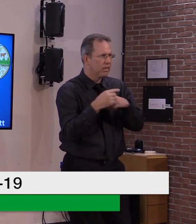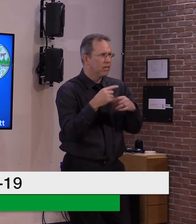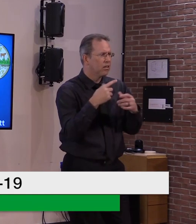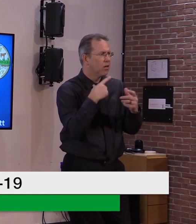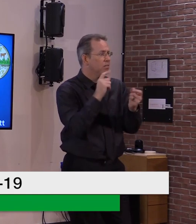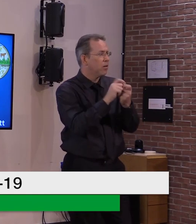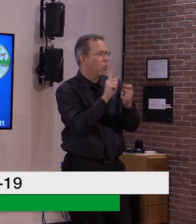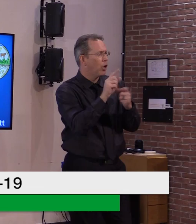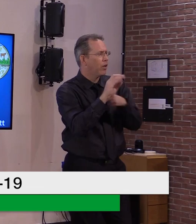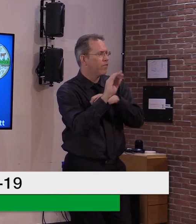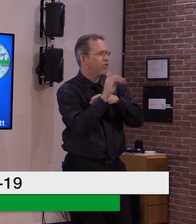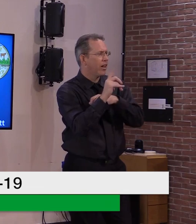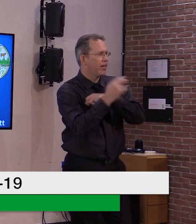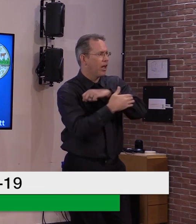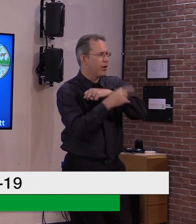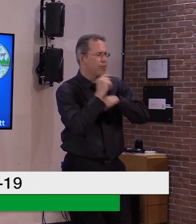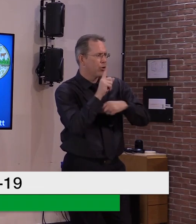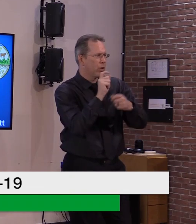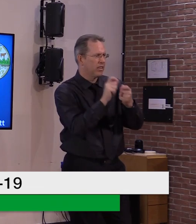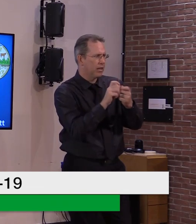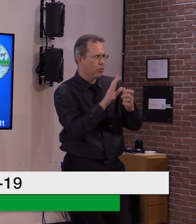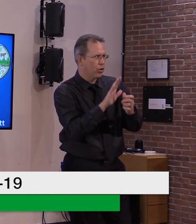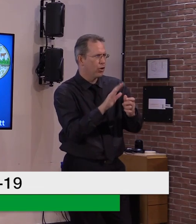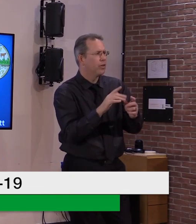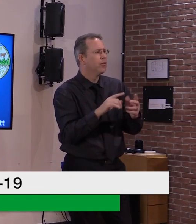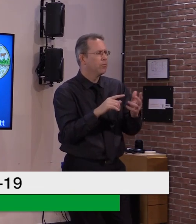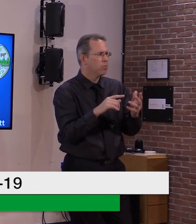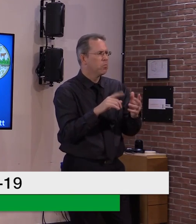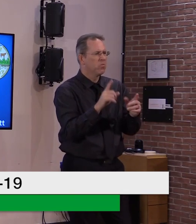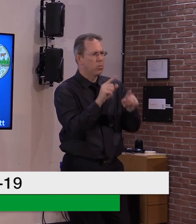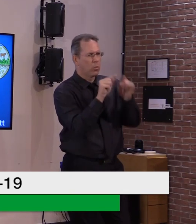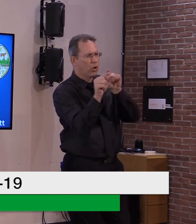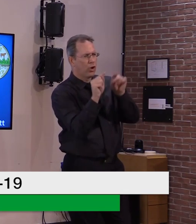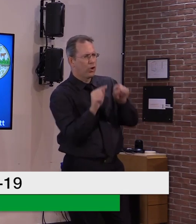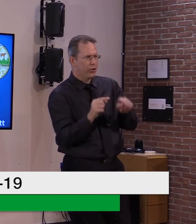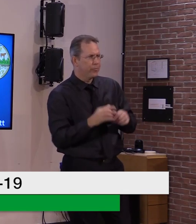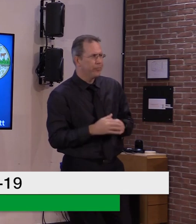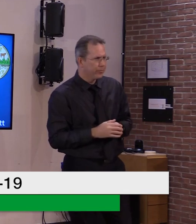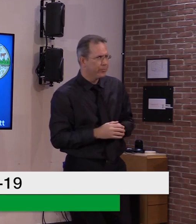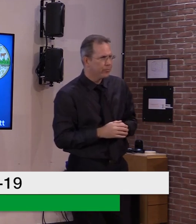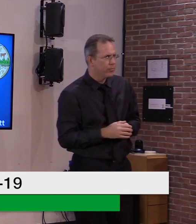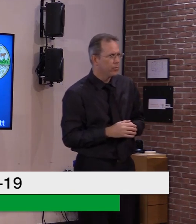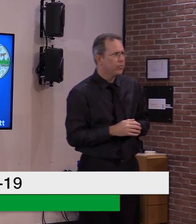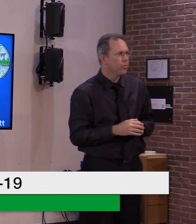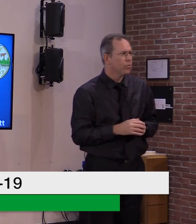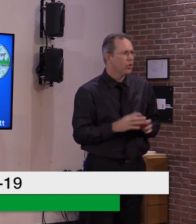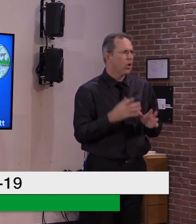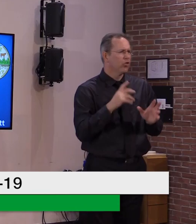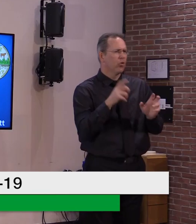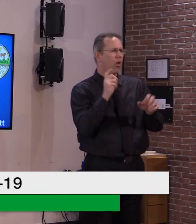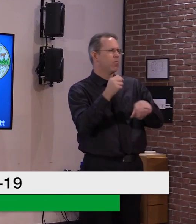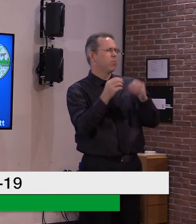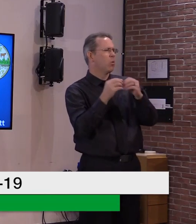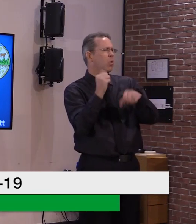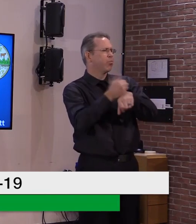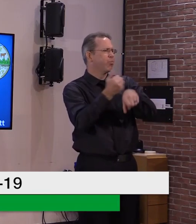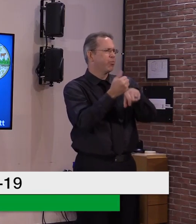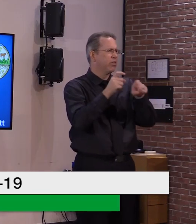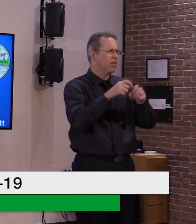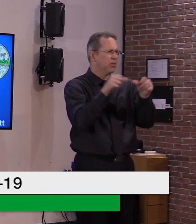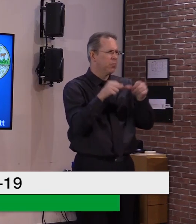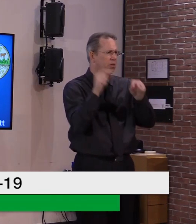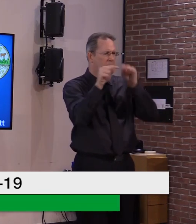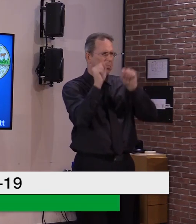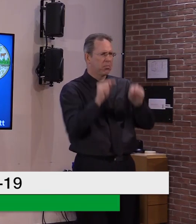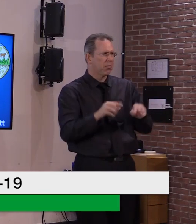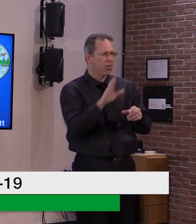there will be there should be sufficient uh testing as as dr levine talked about and as